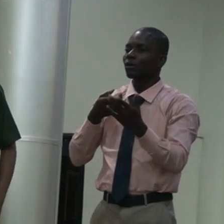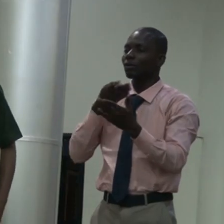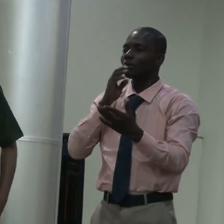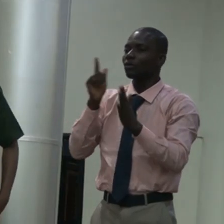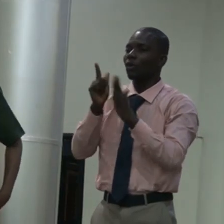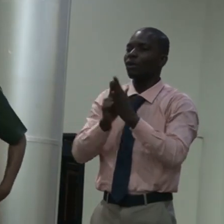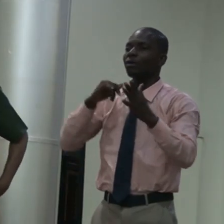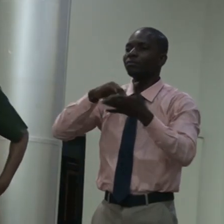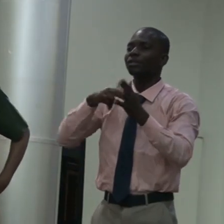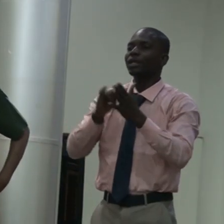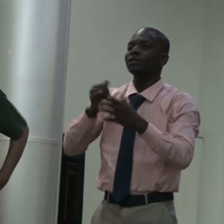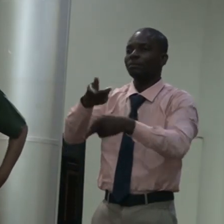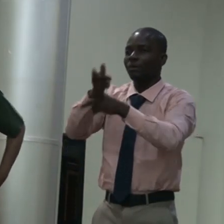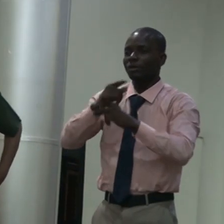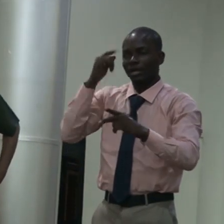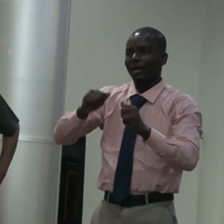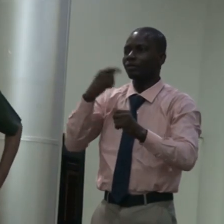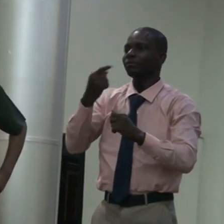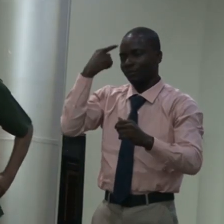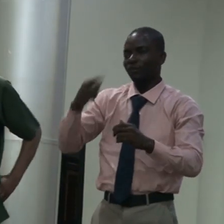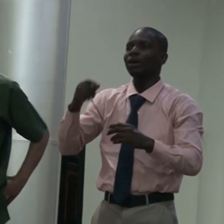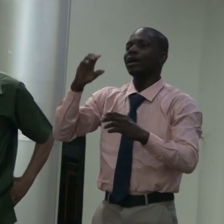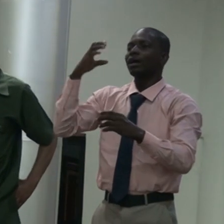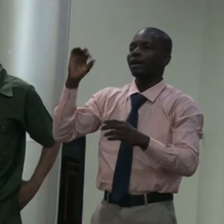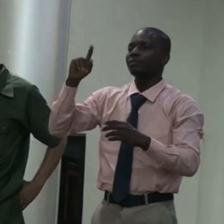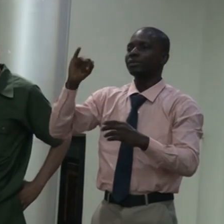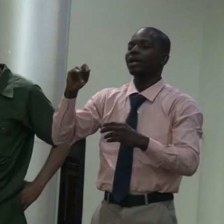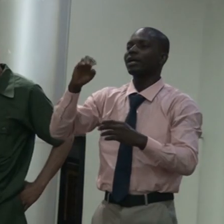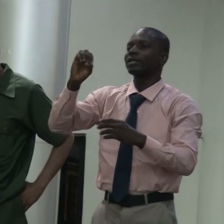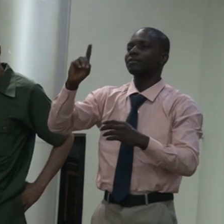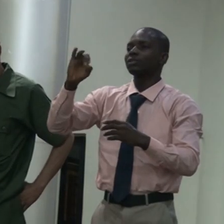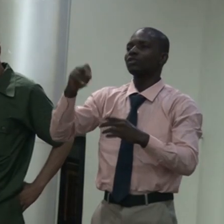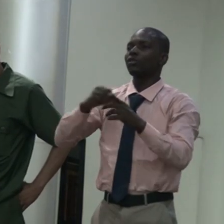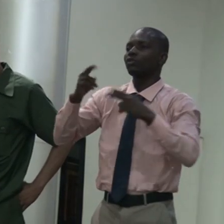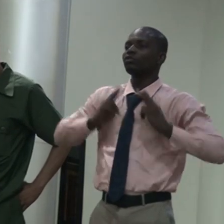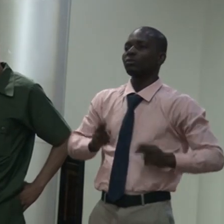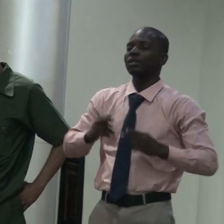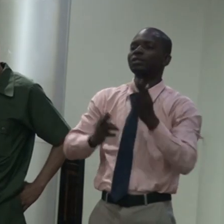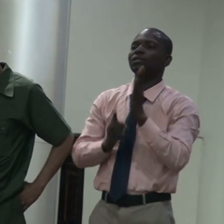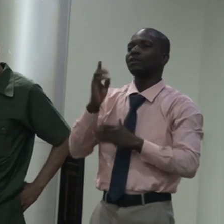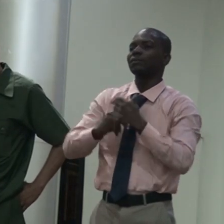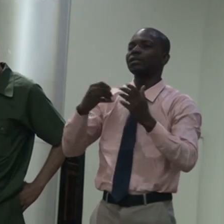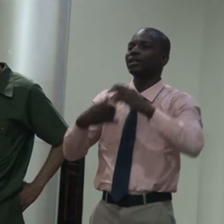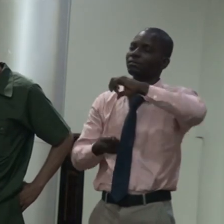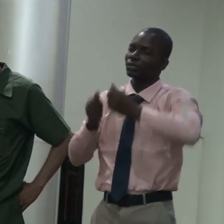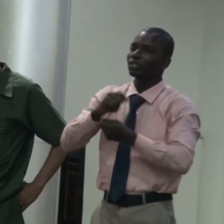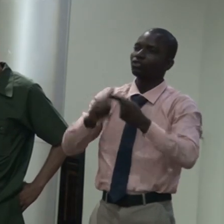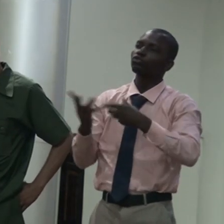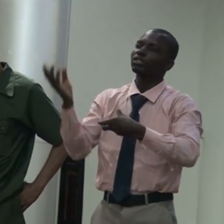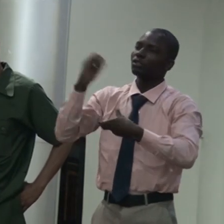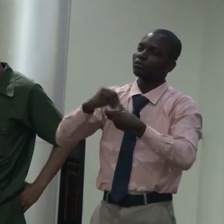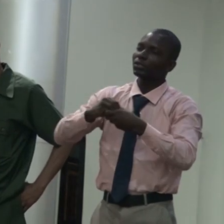that borrowing can only be for capital expenditure or human development. But it's been amended to